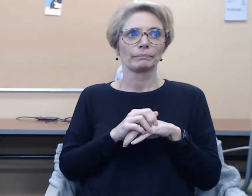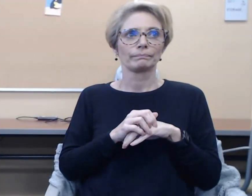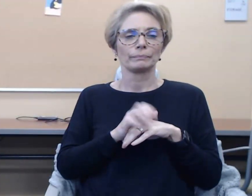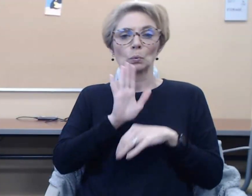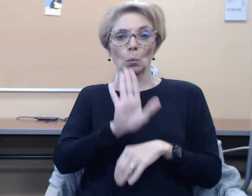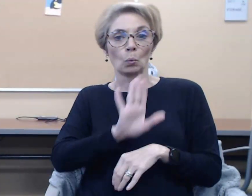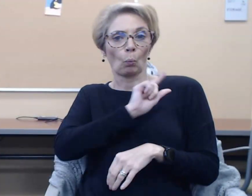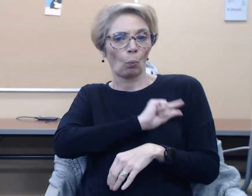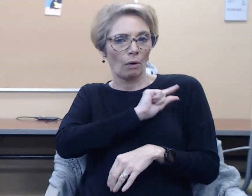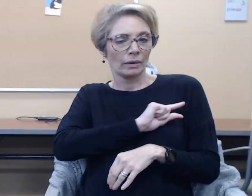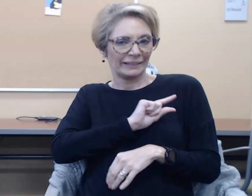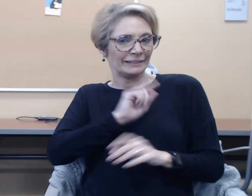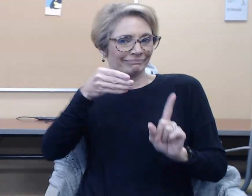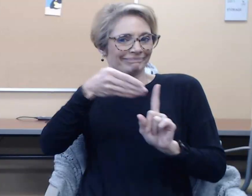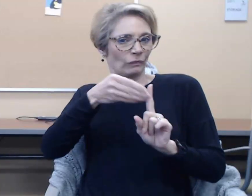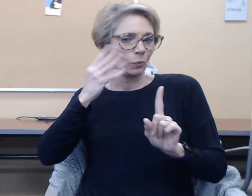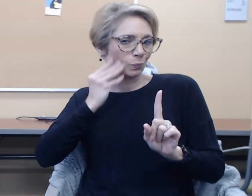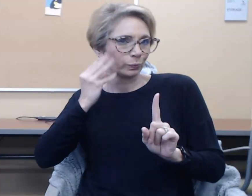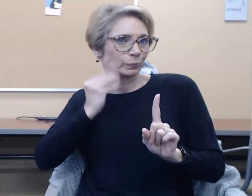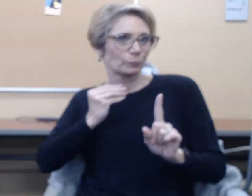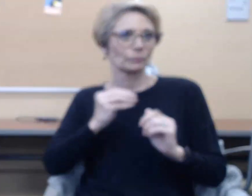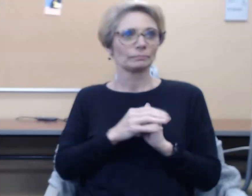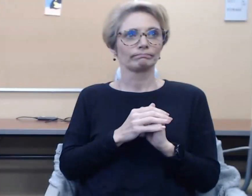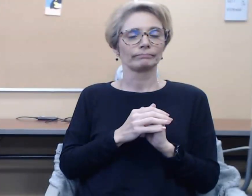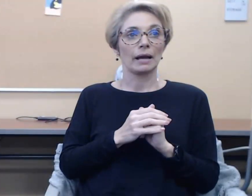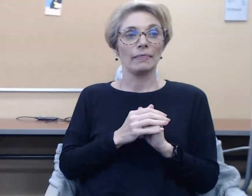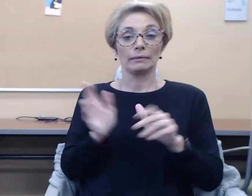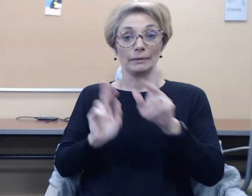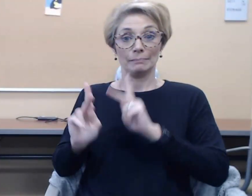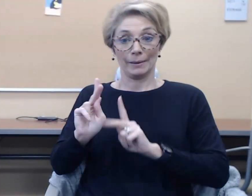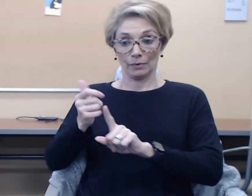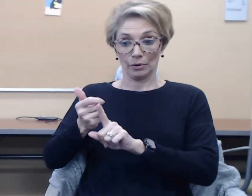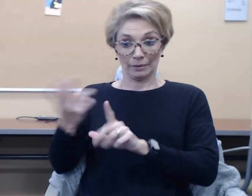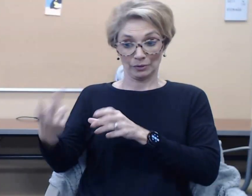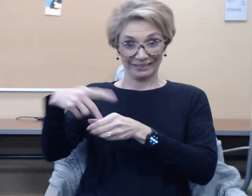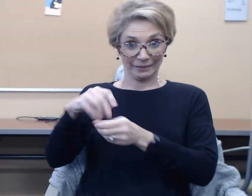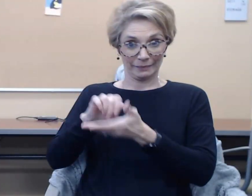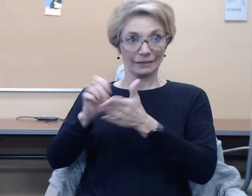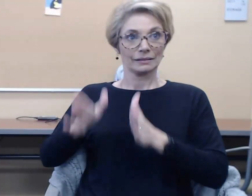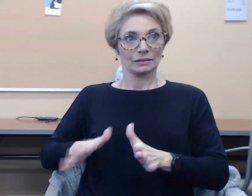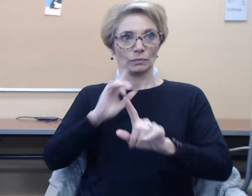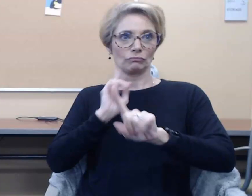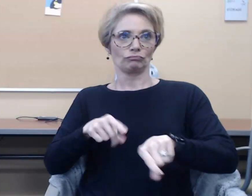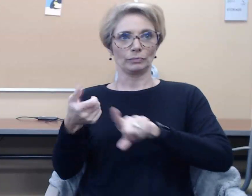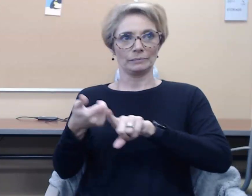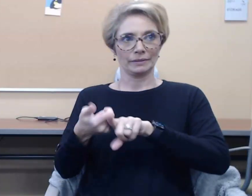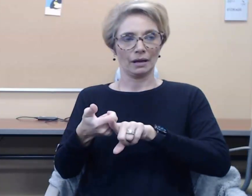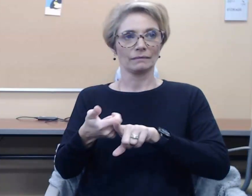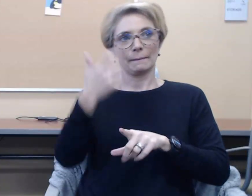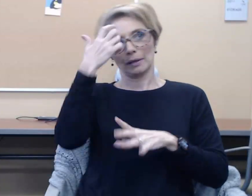experiences. And then participants would self-report their mental health status and struggles and share their